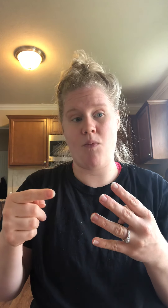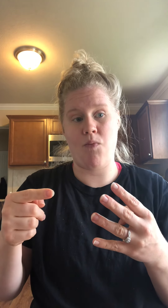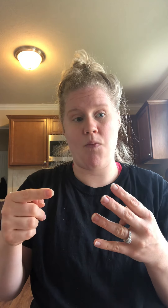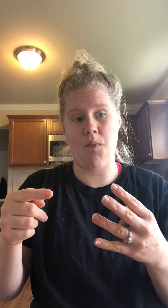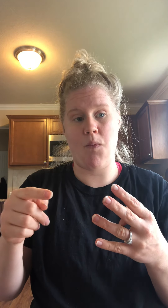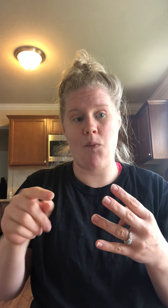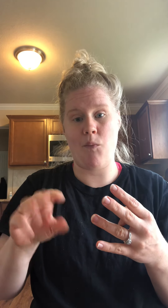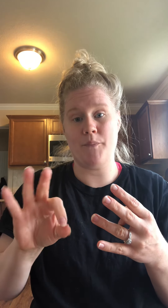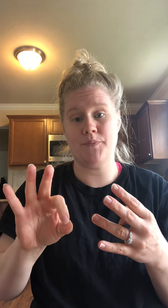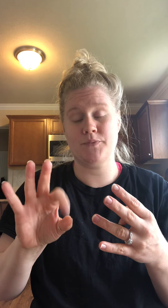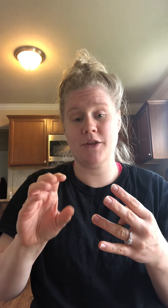feet,